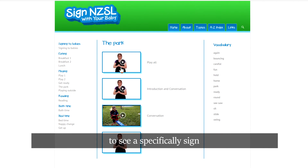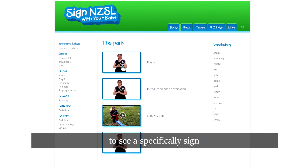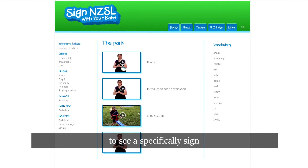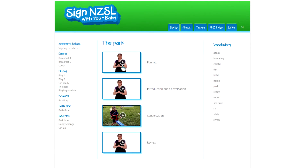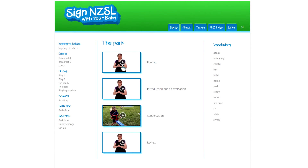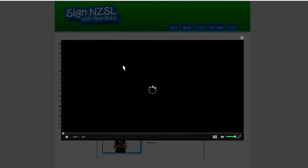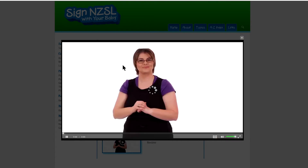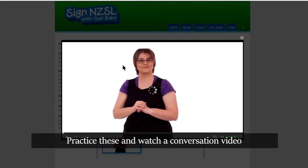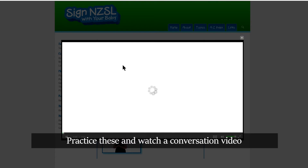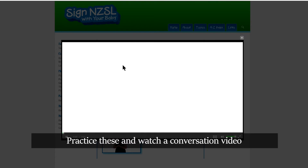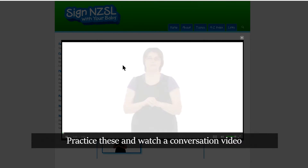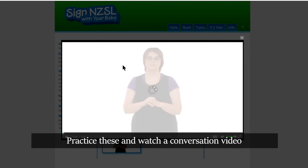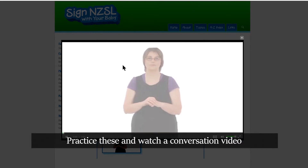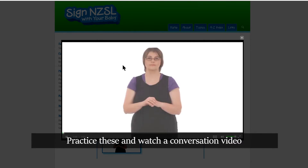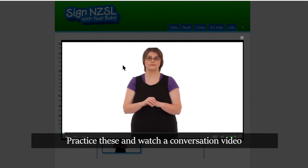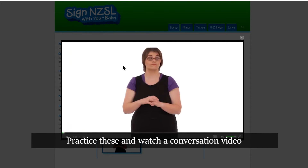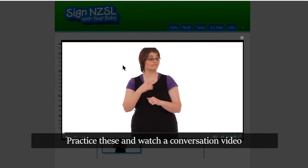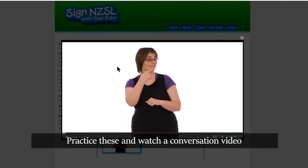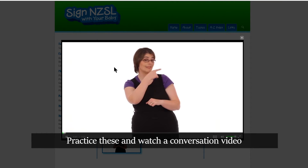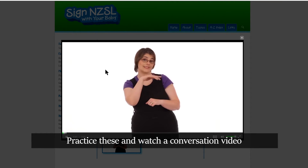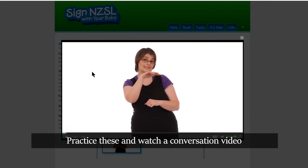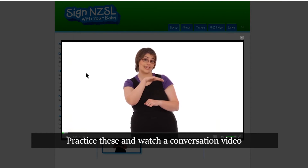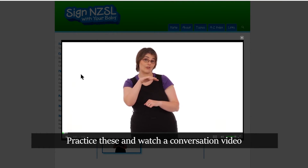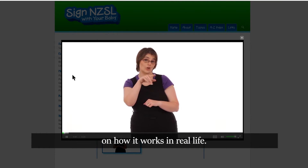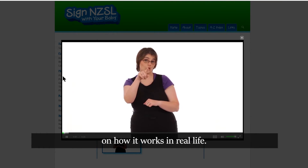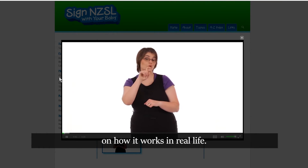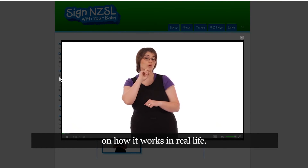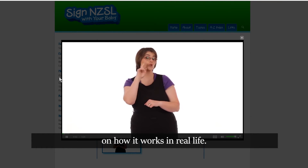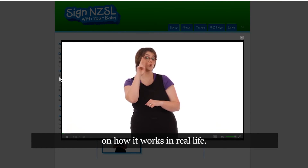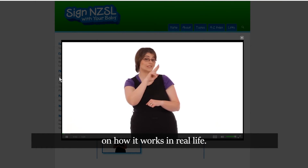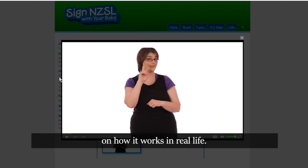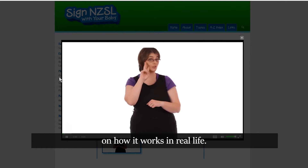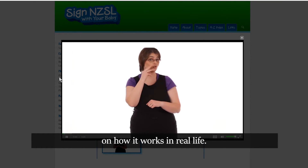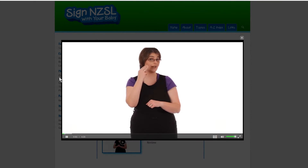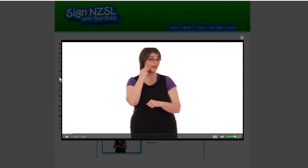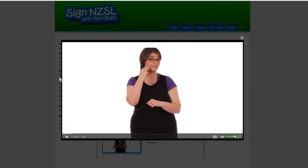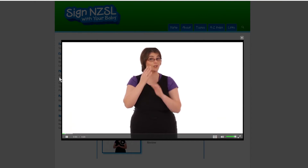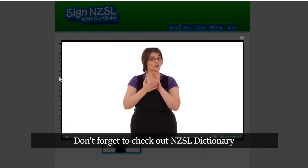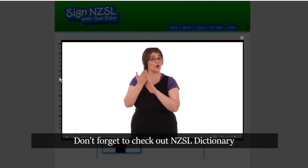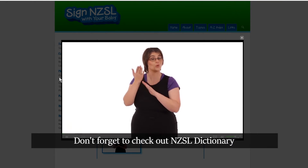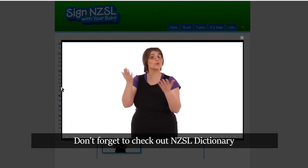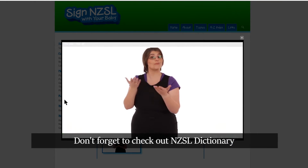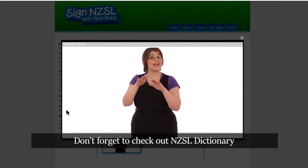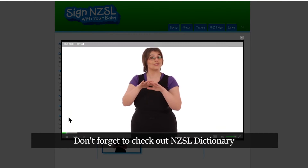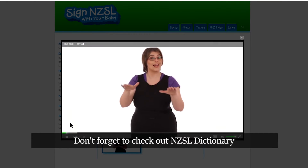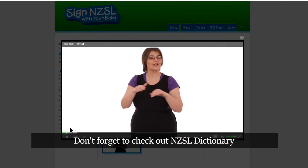sign. Practice these and then watch a conversation video on how it works in real life. Don't forget to check out